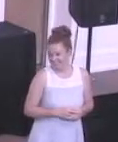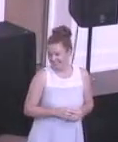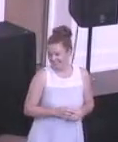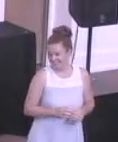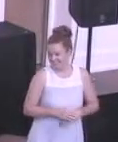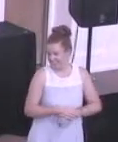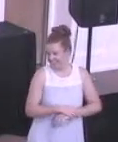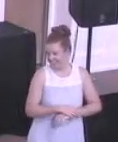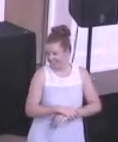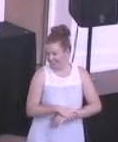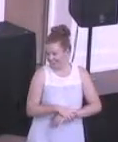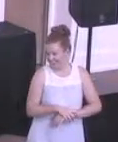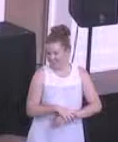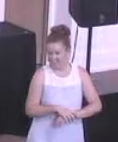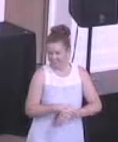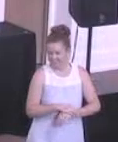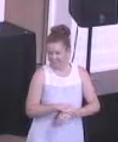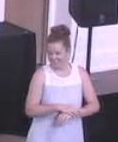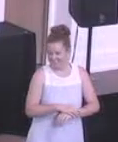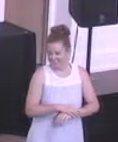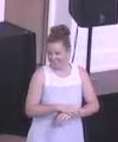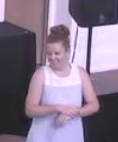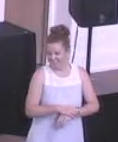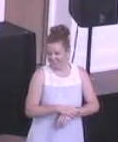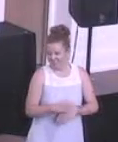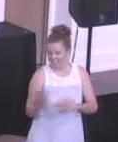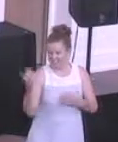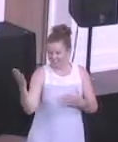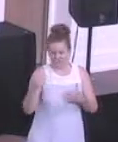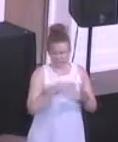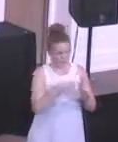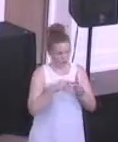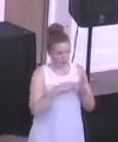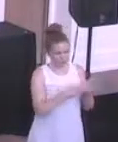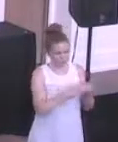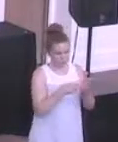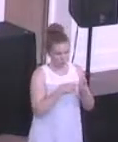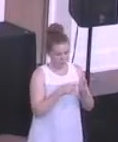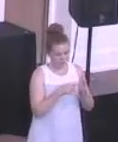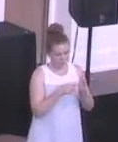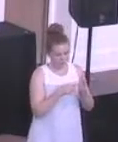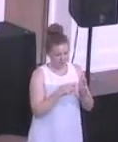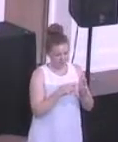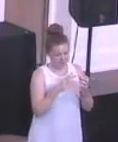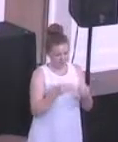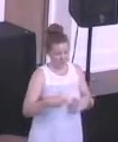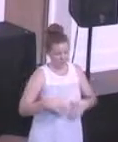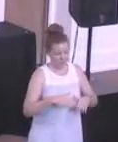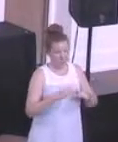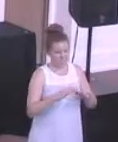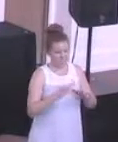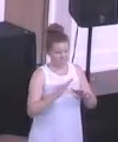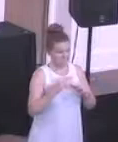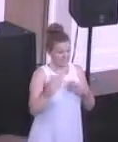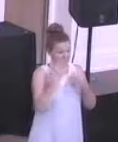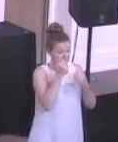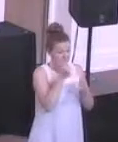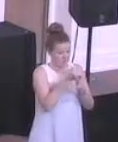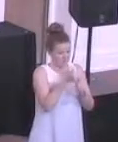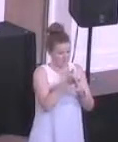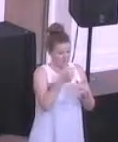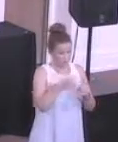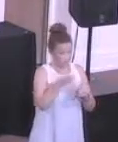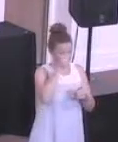He's still saluting. He is revealing himself and submitting himself to the person above him. This is